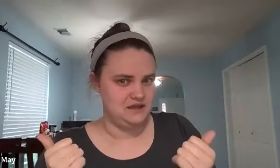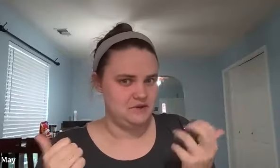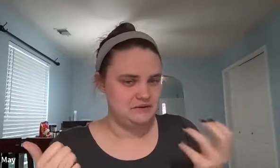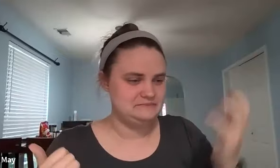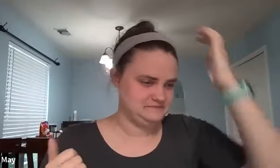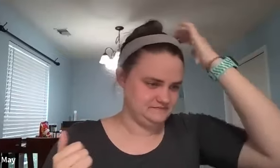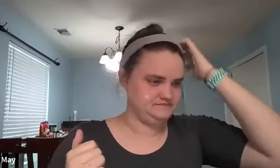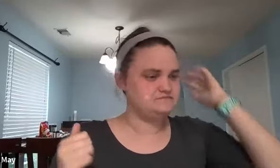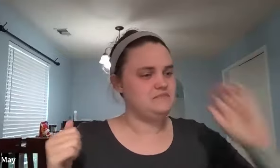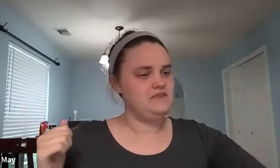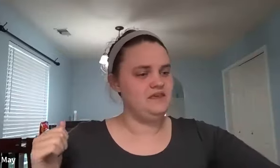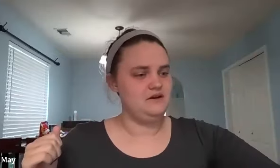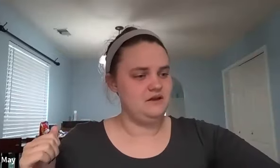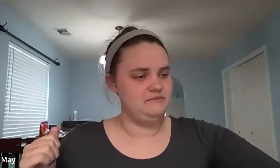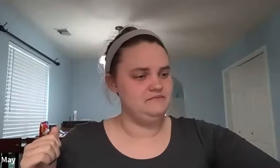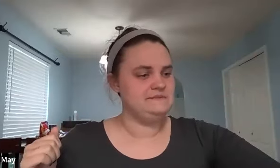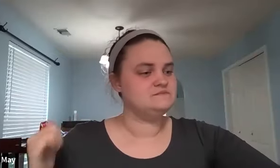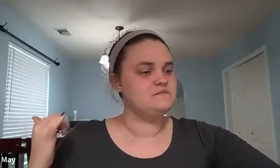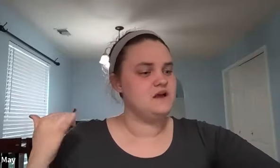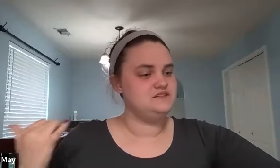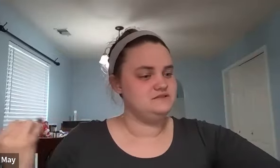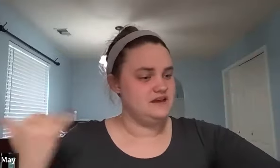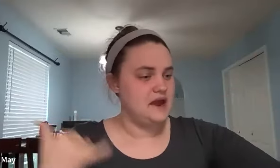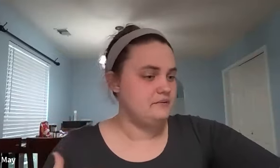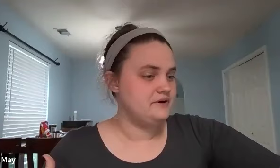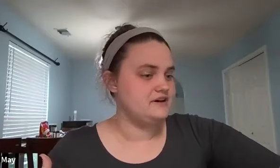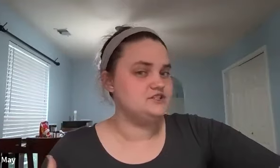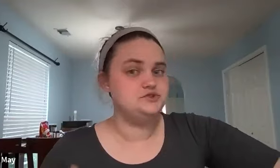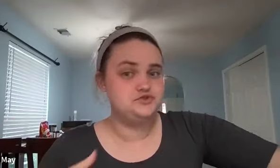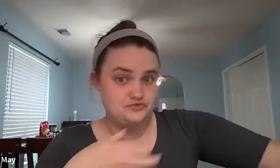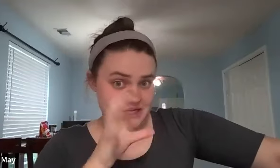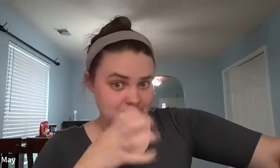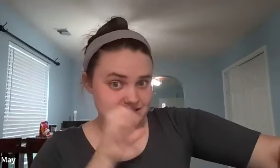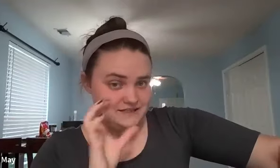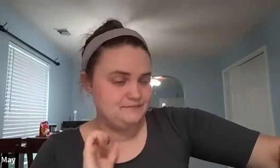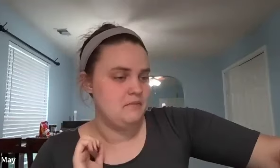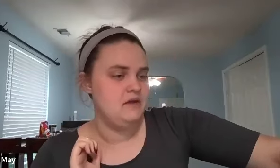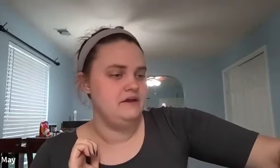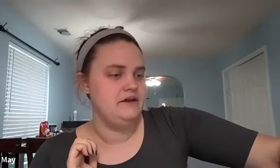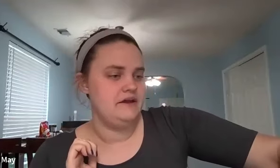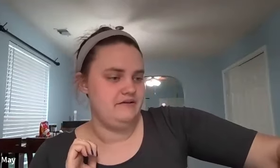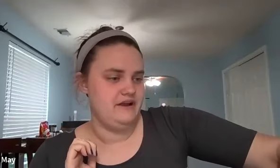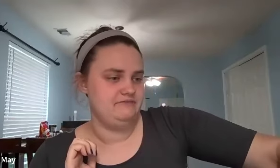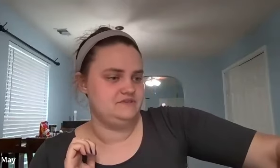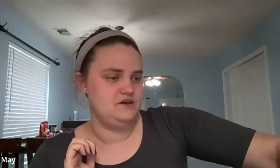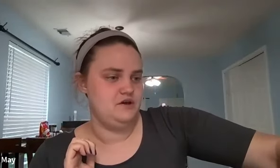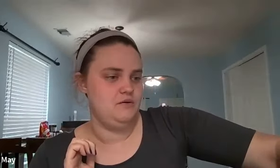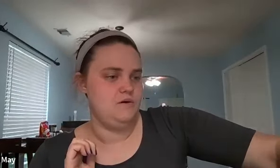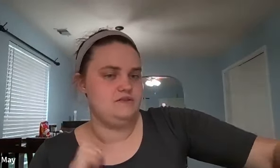about. Okay, so now we're on to drinks. All right, so the sign